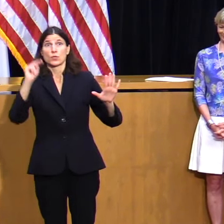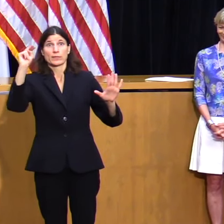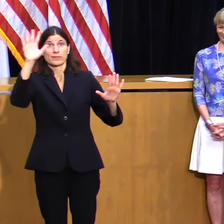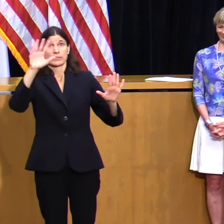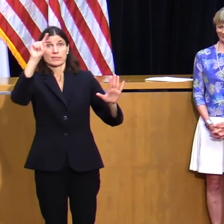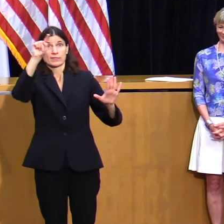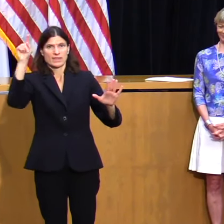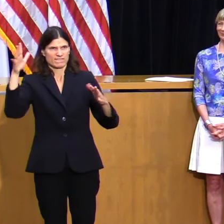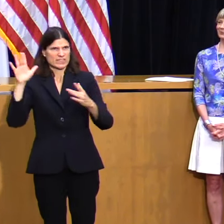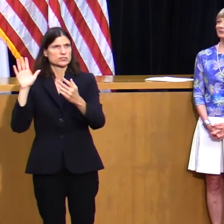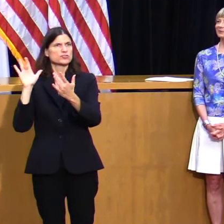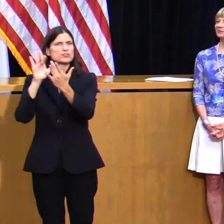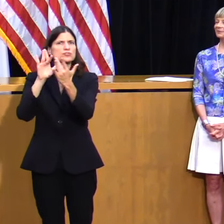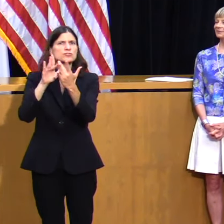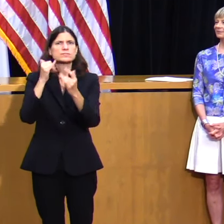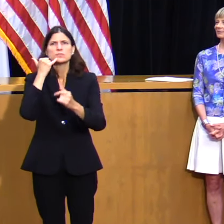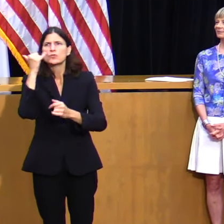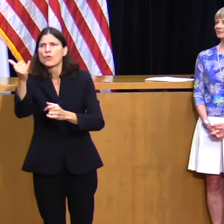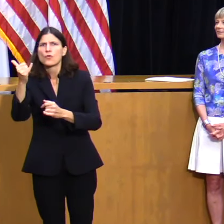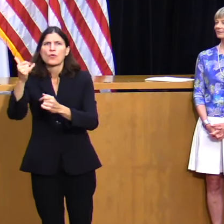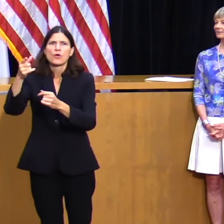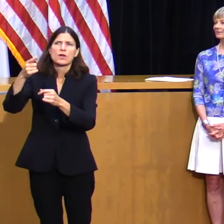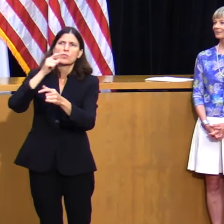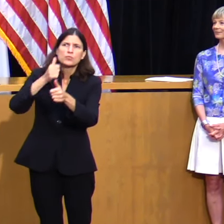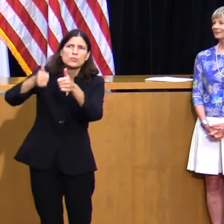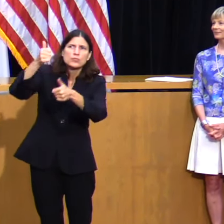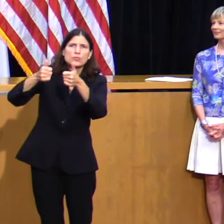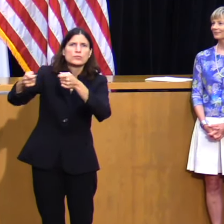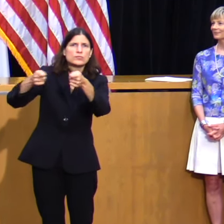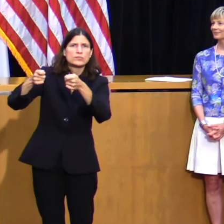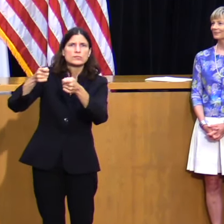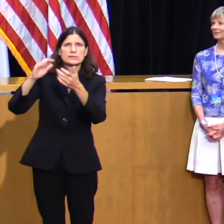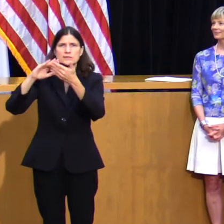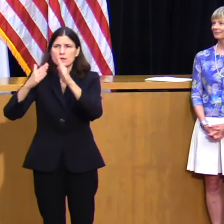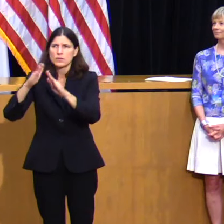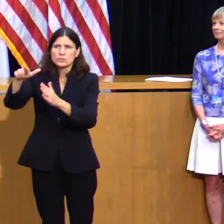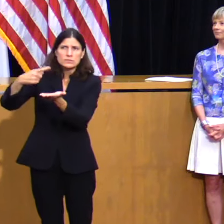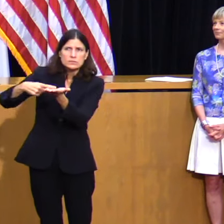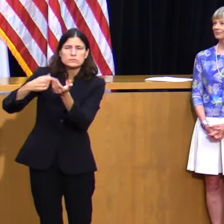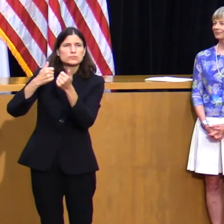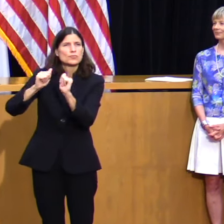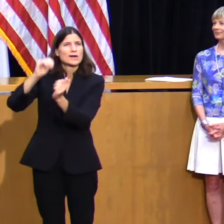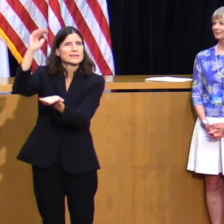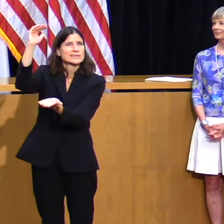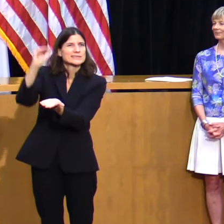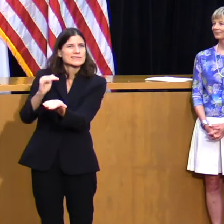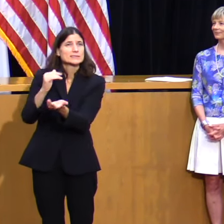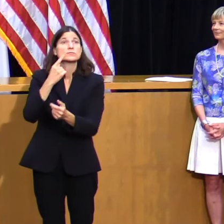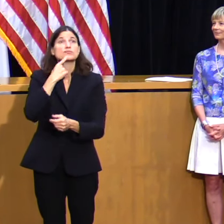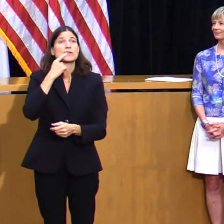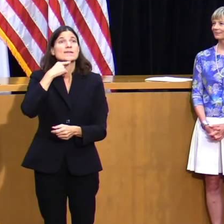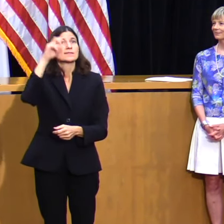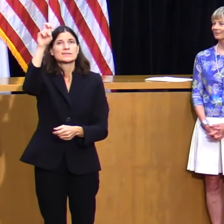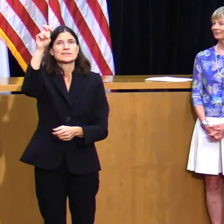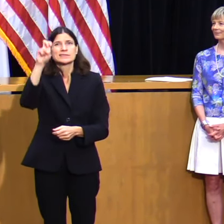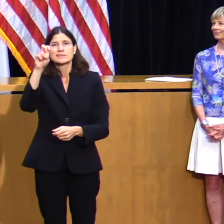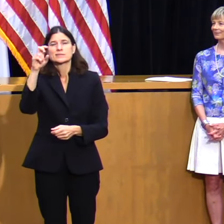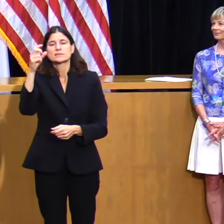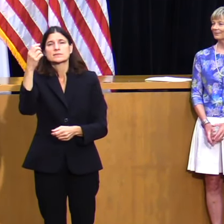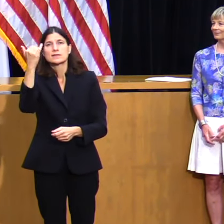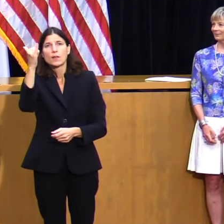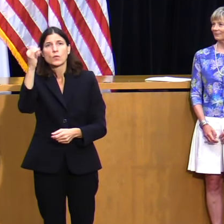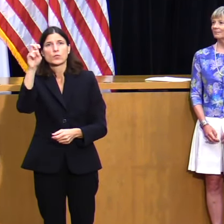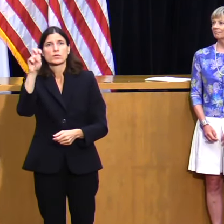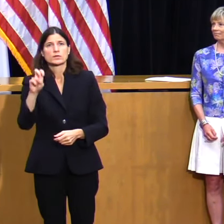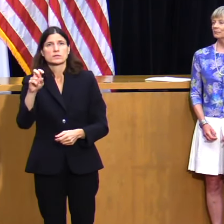them. And I think that's going to be the most effective approach, but they're going to involve messaging and more testing